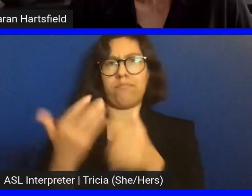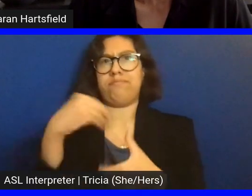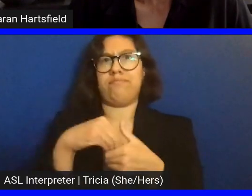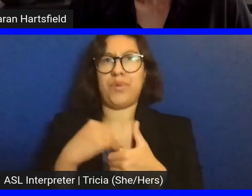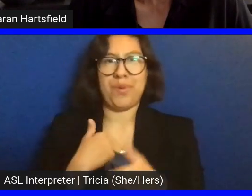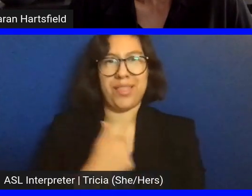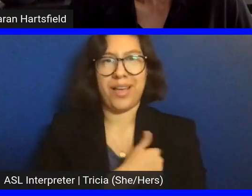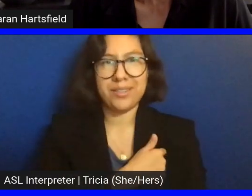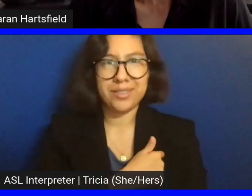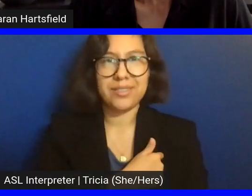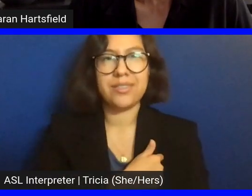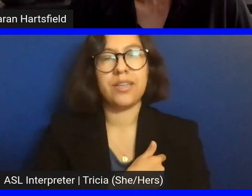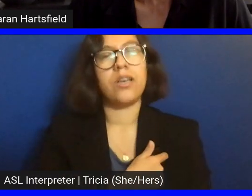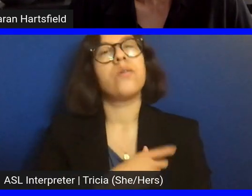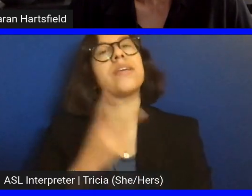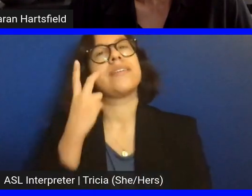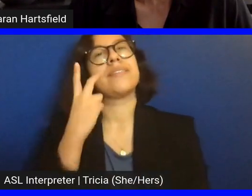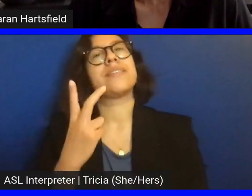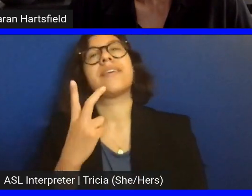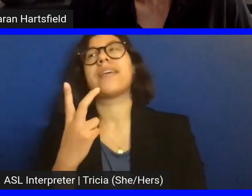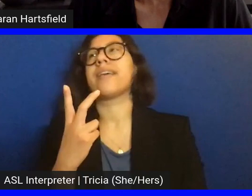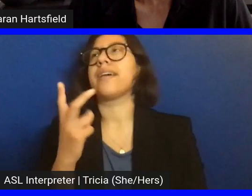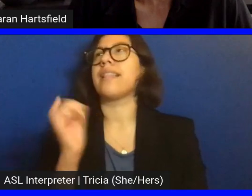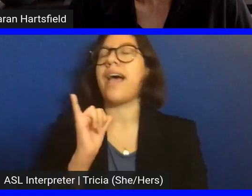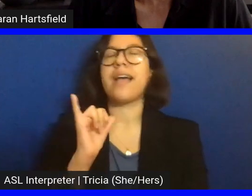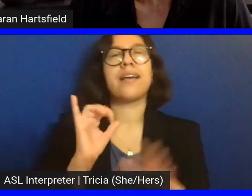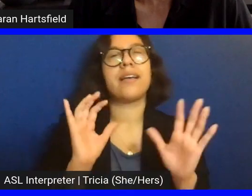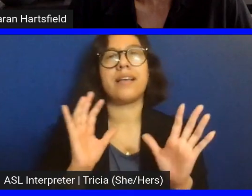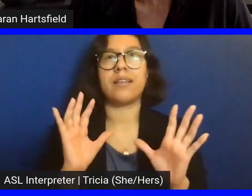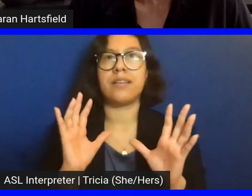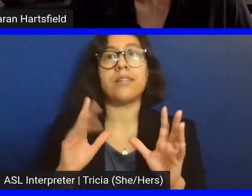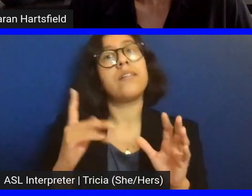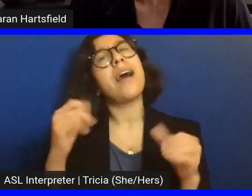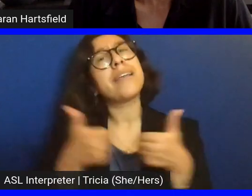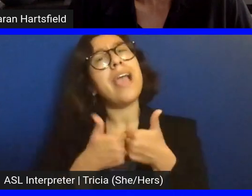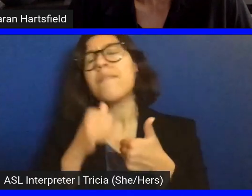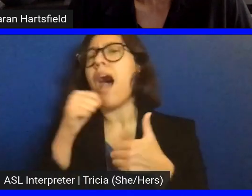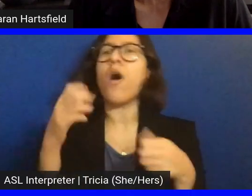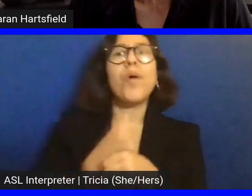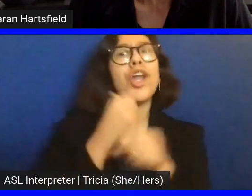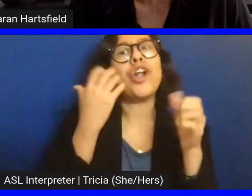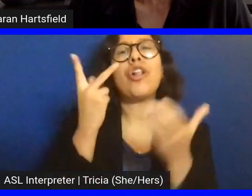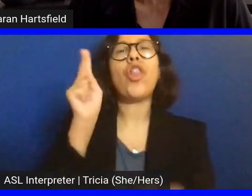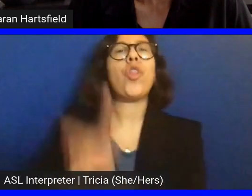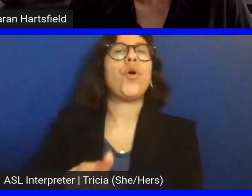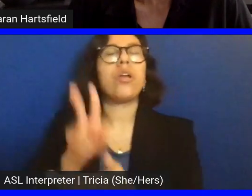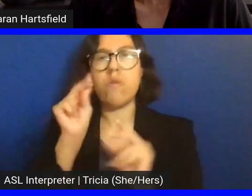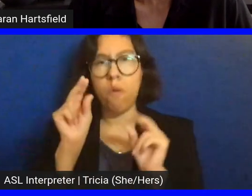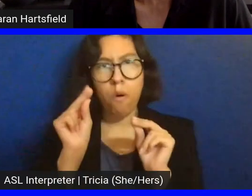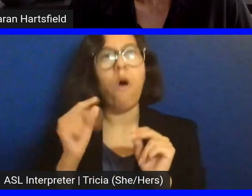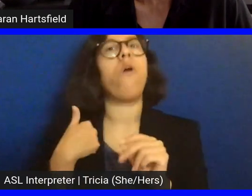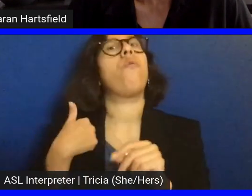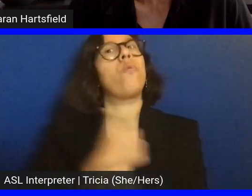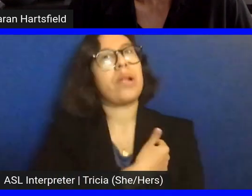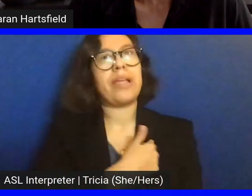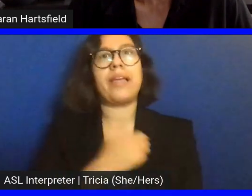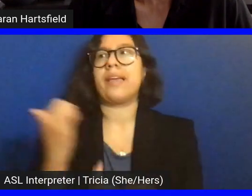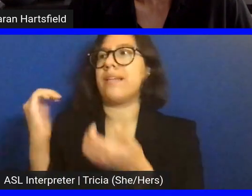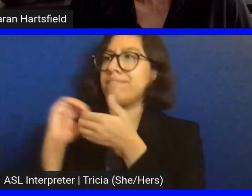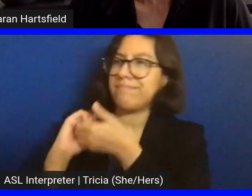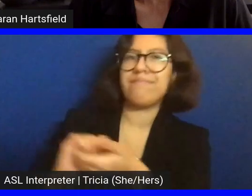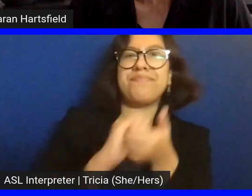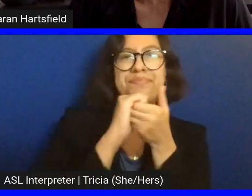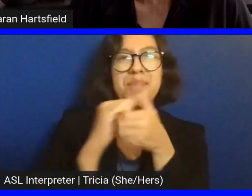really seeing this as part of an infinite game, not a finite game where there are winners and losers, but an infinite game where we all get to continue to play